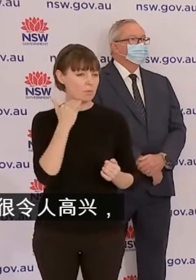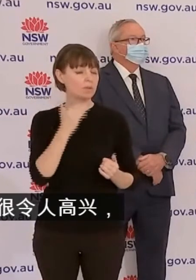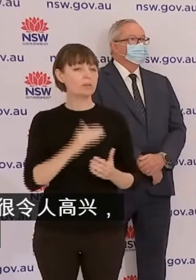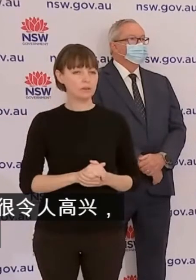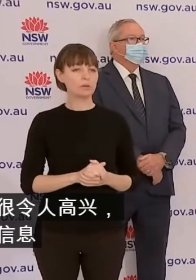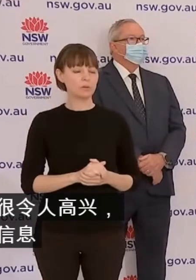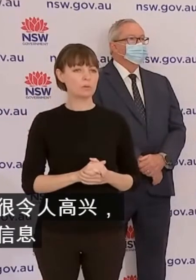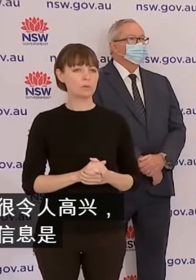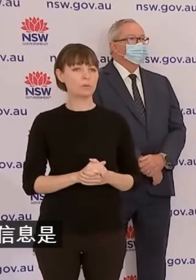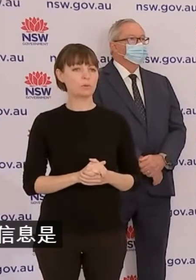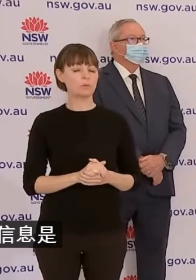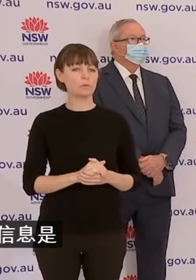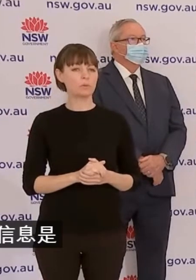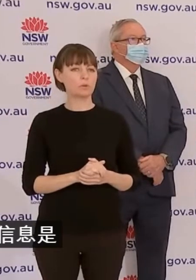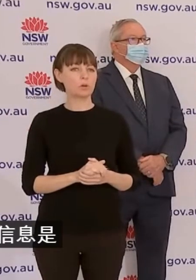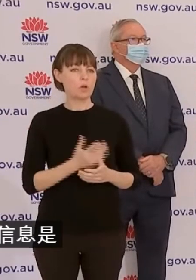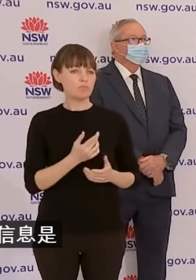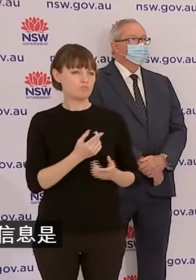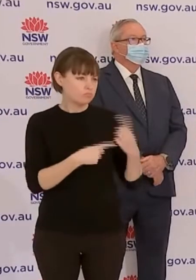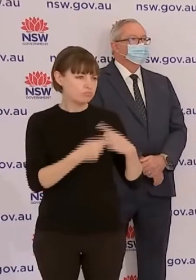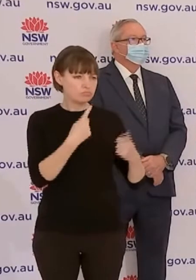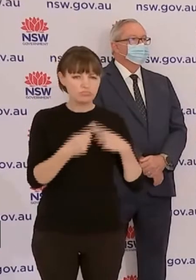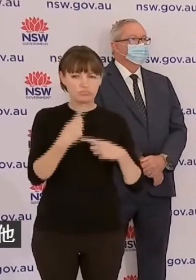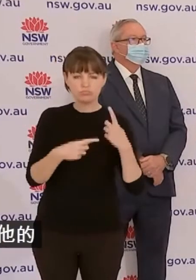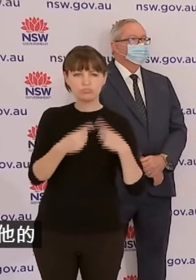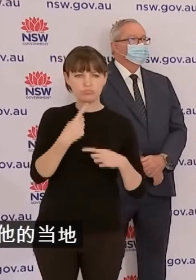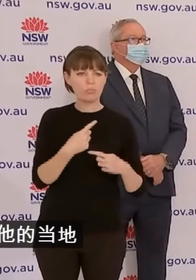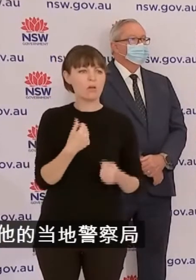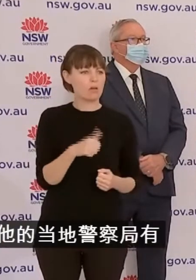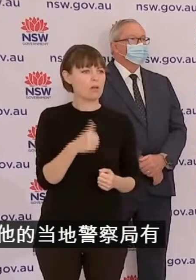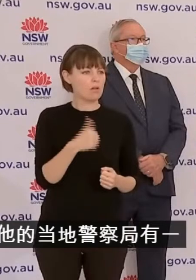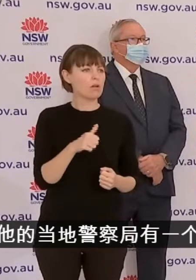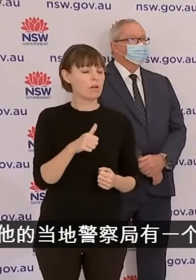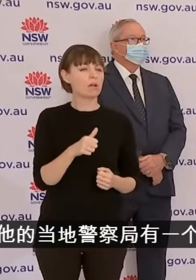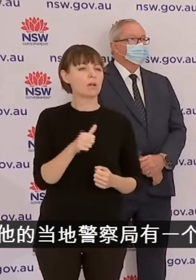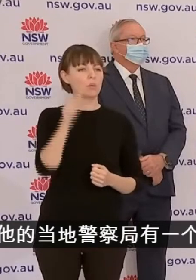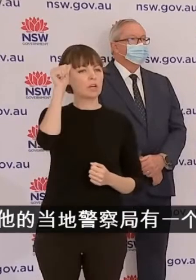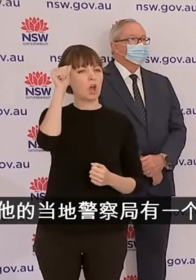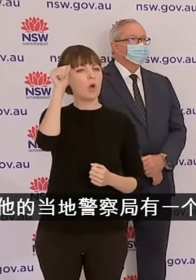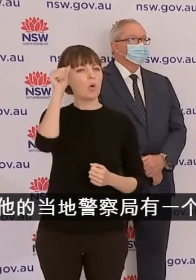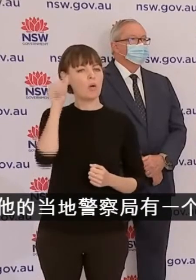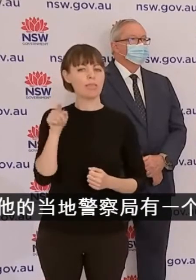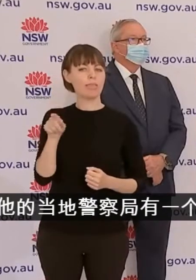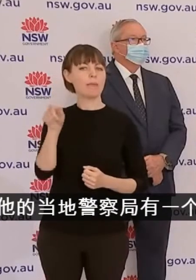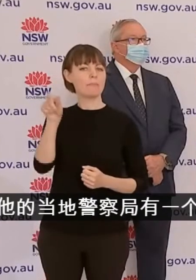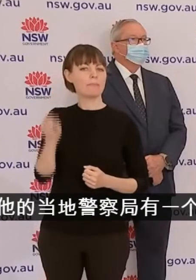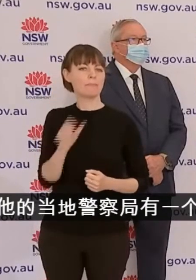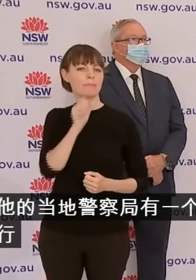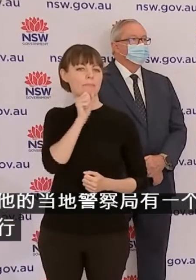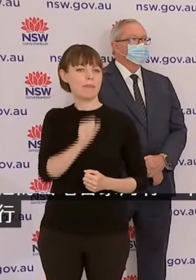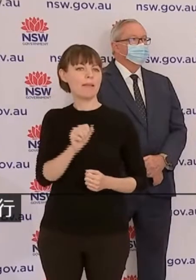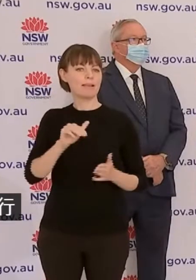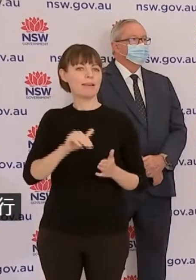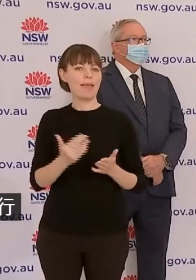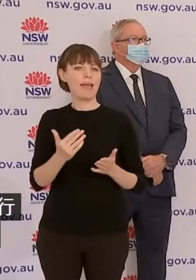result of information that has been received, that there is a man right at this moment at his local police station assisting police with